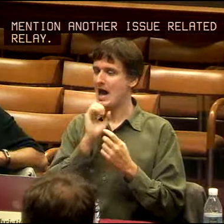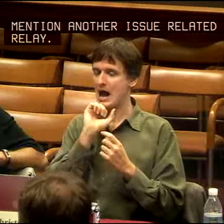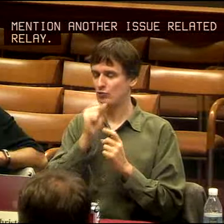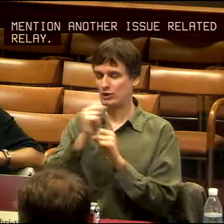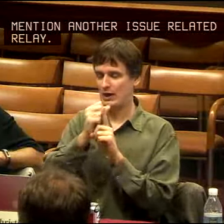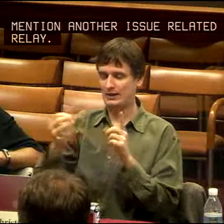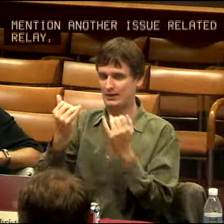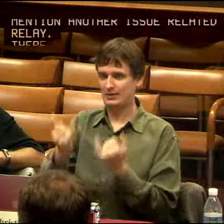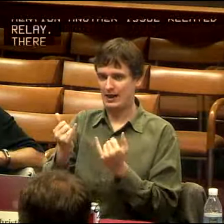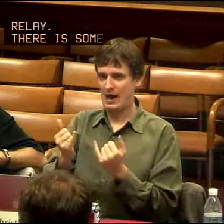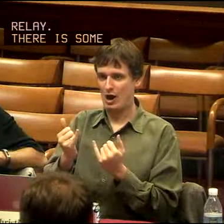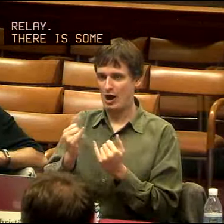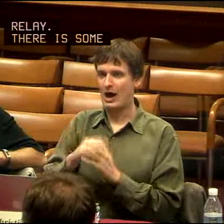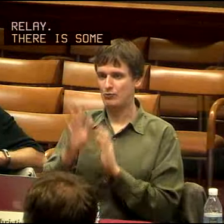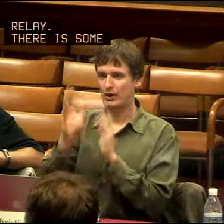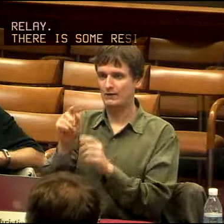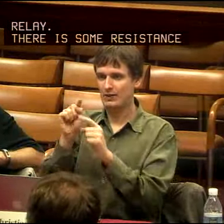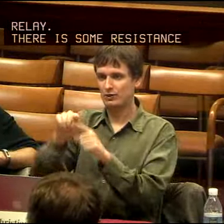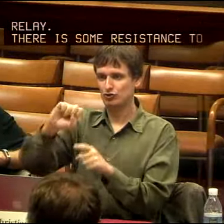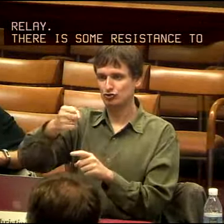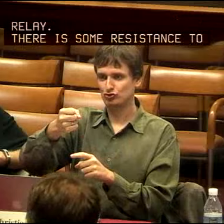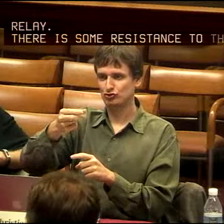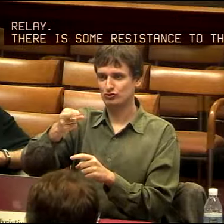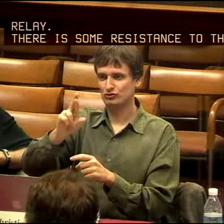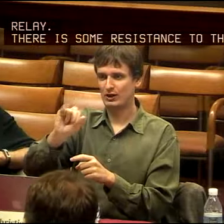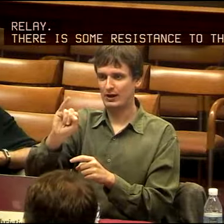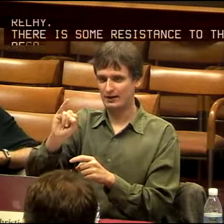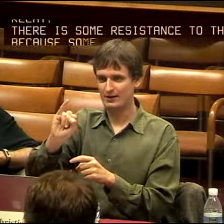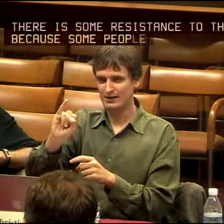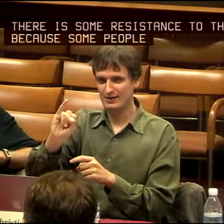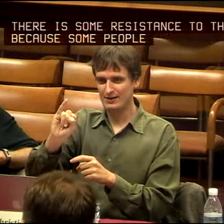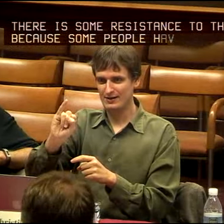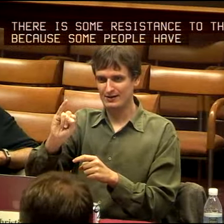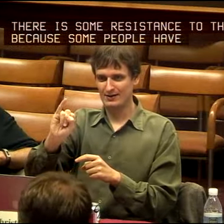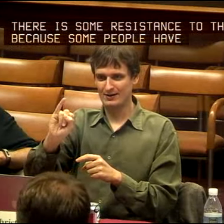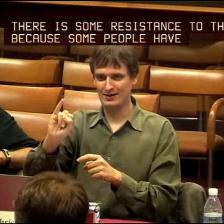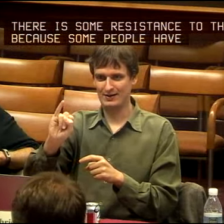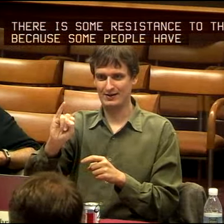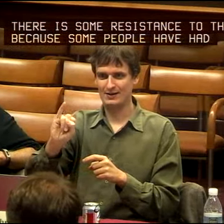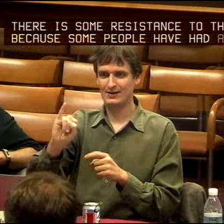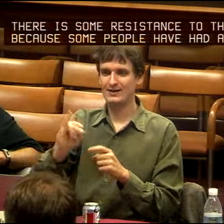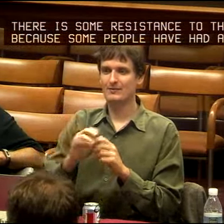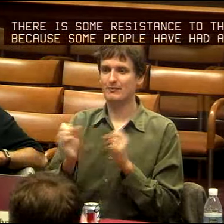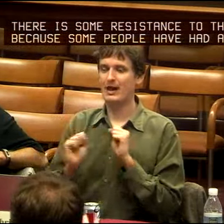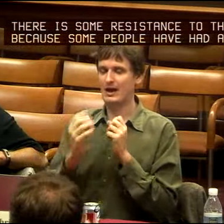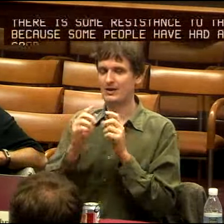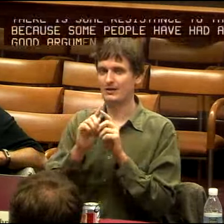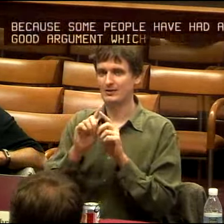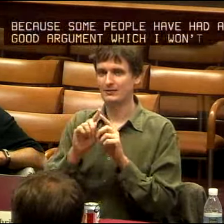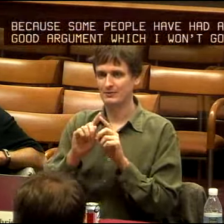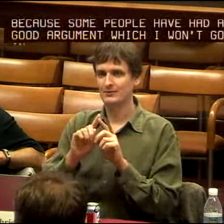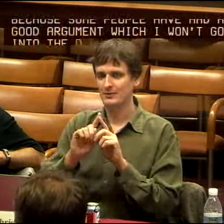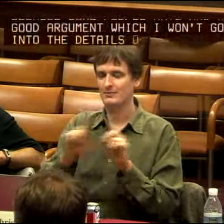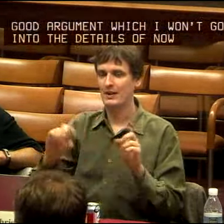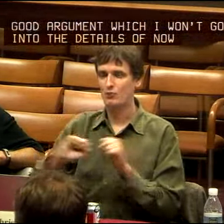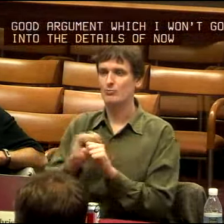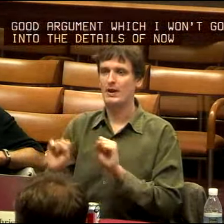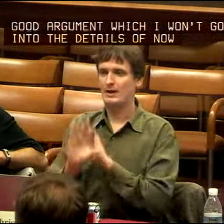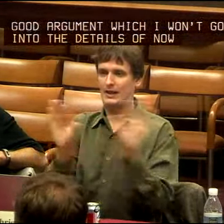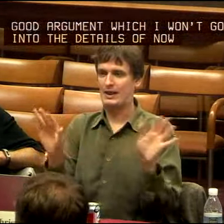a good argument, which I won't go into the details of now. We'll leave that to Sherry to go into.